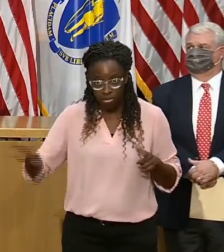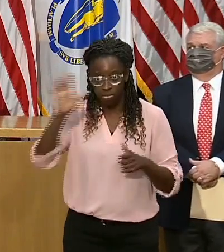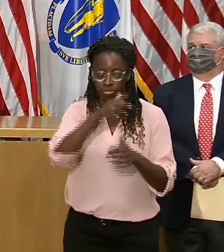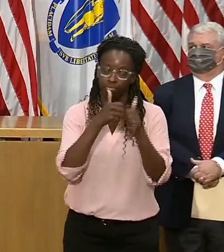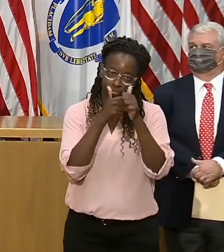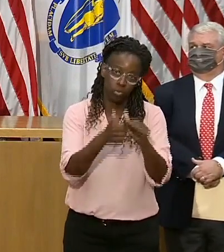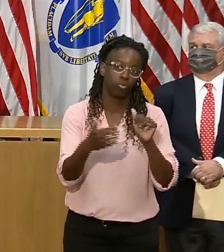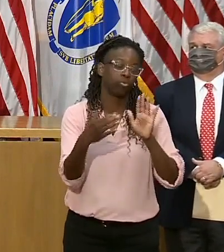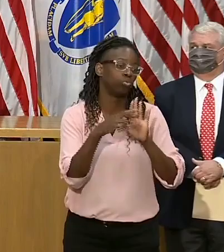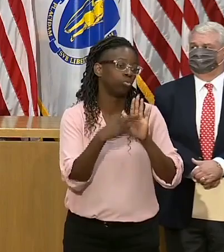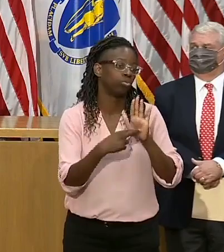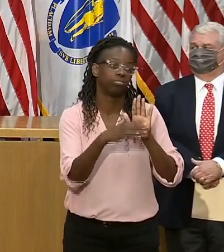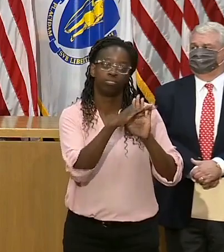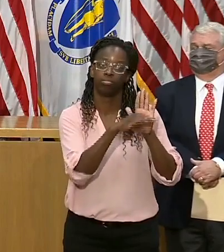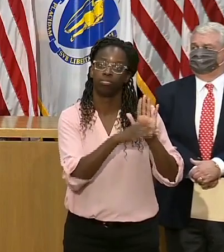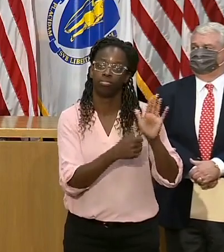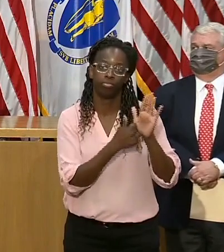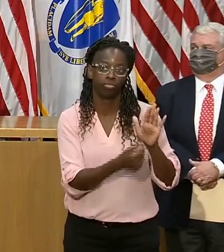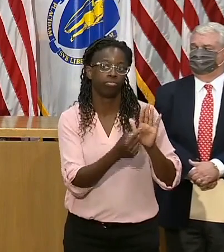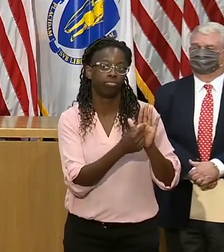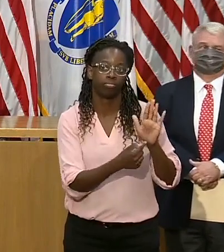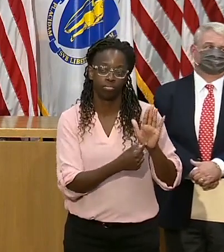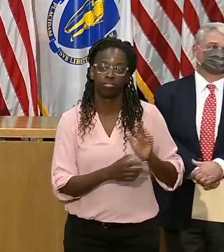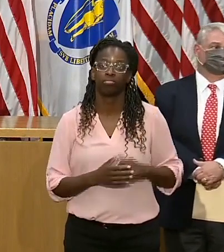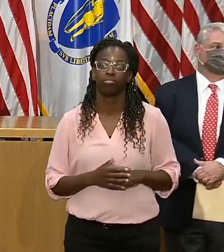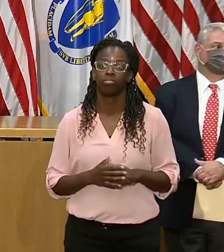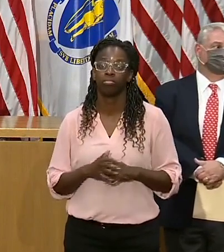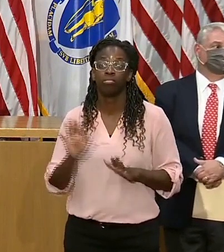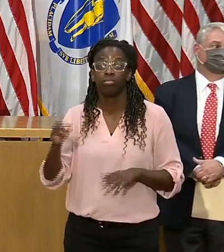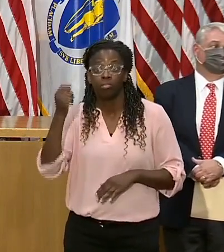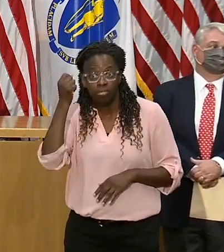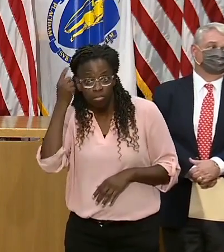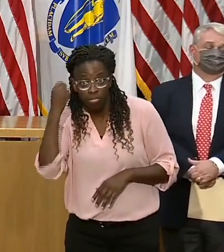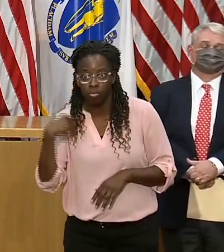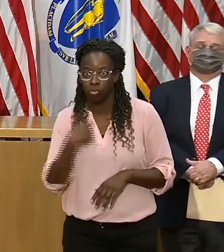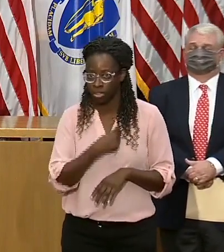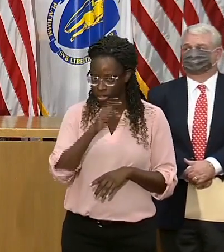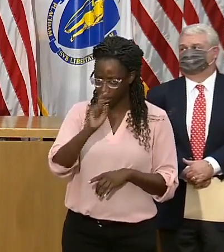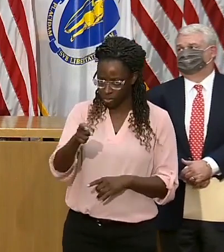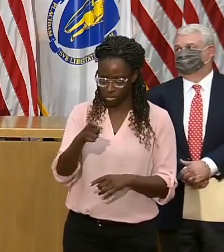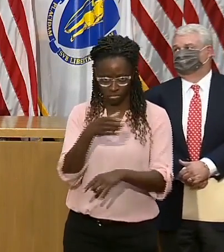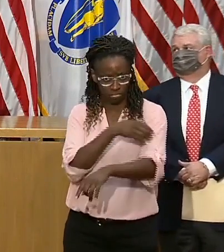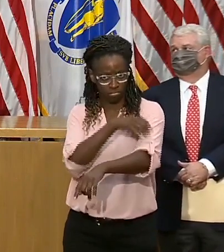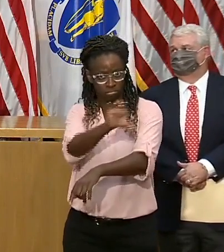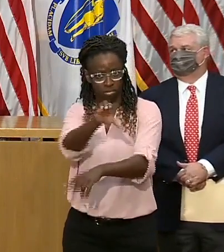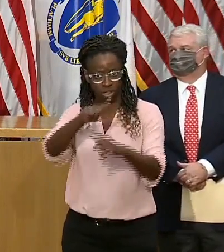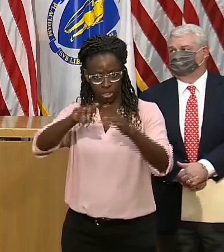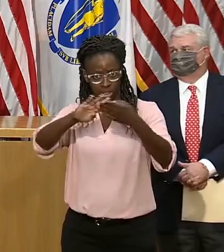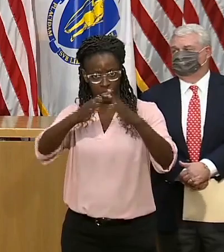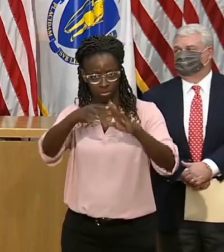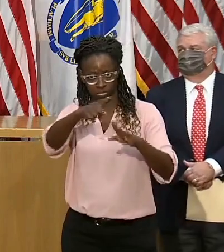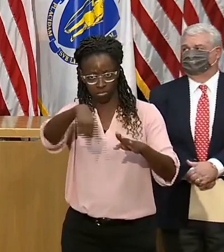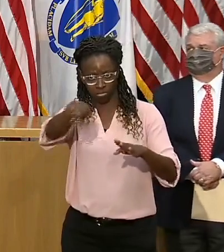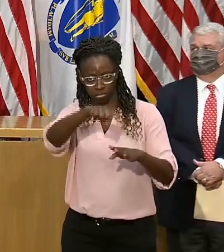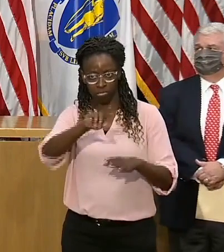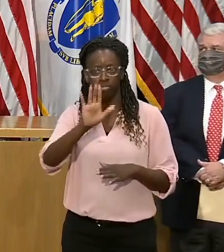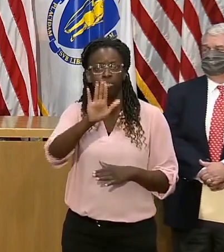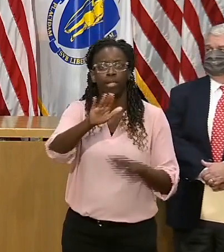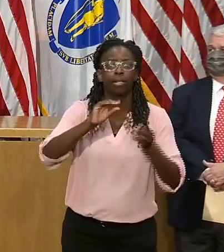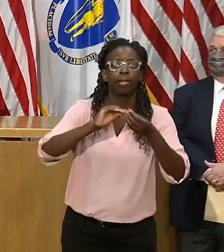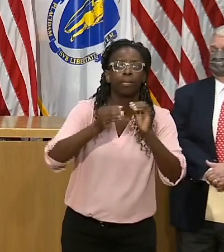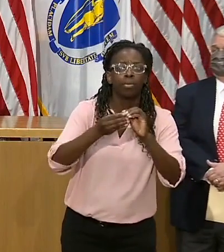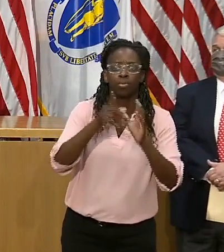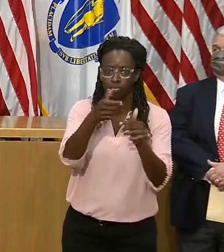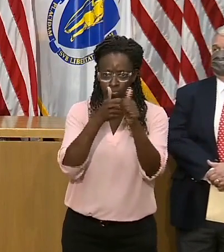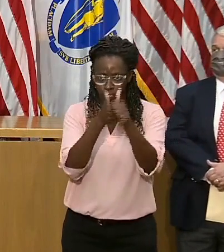them. And if you, for example, if you go red for a week, right? First of all, we said